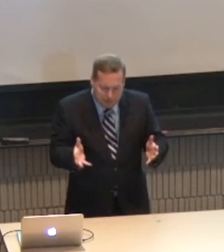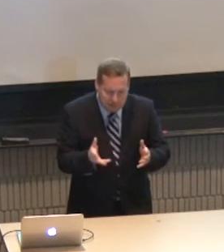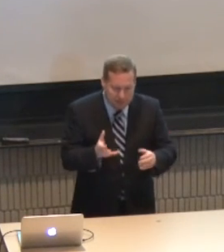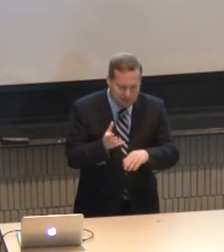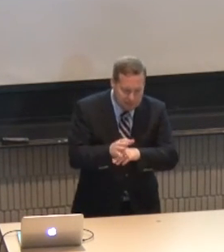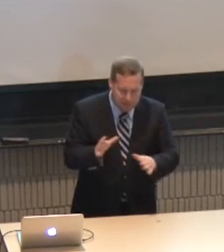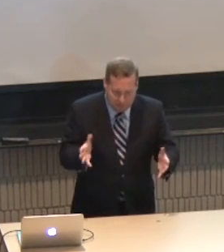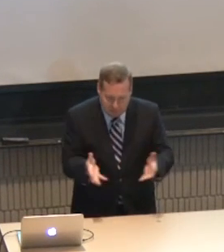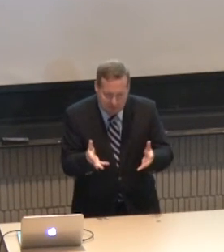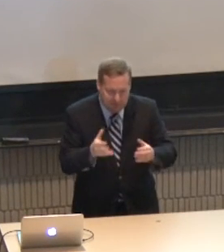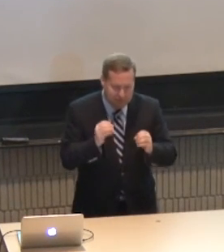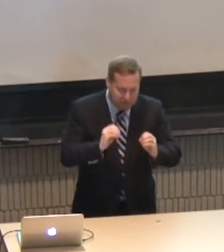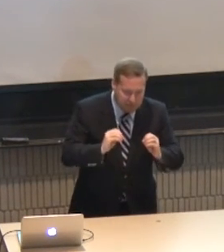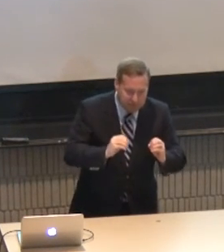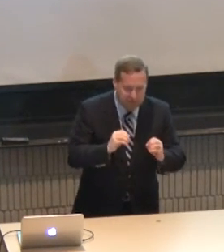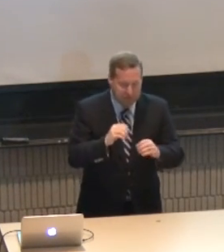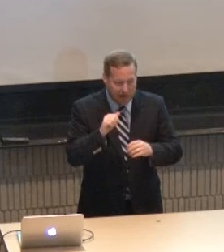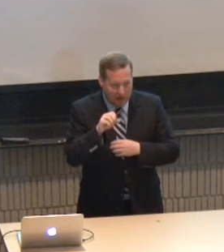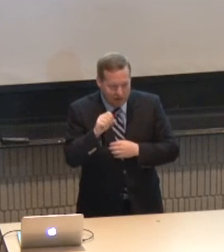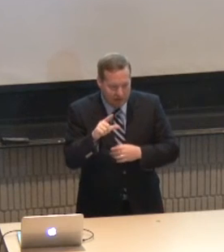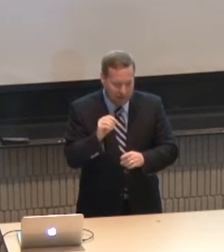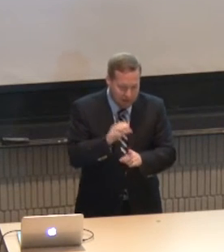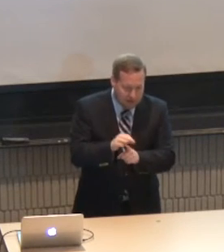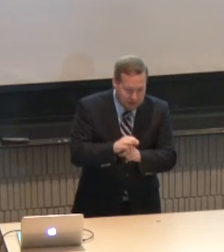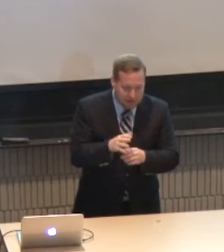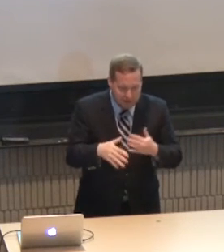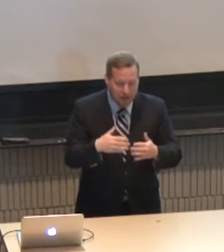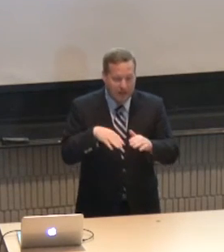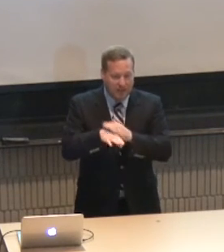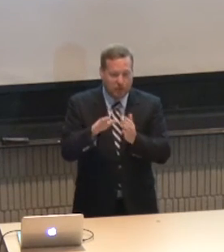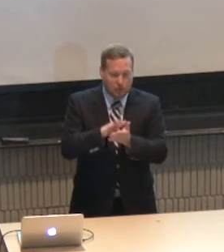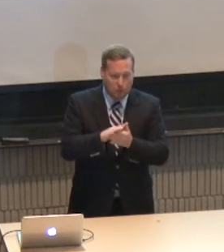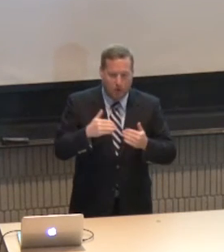nobody's really encouraging or pushing ASL.